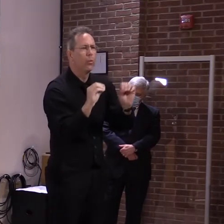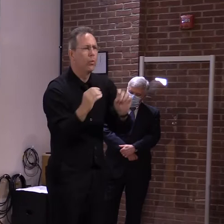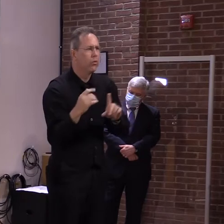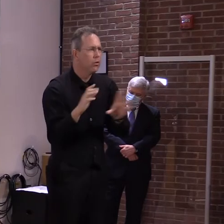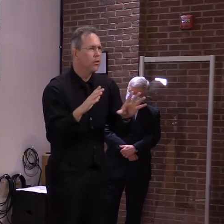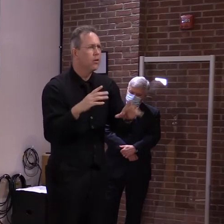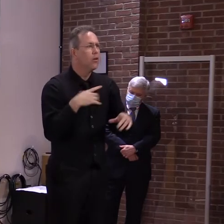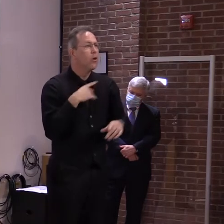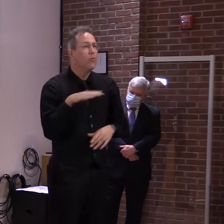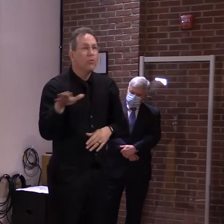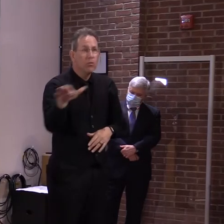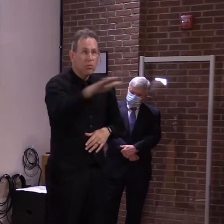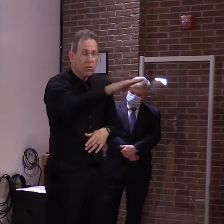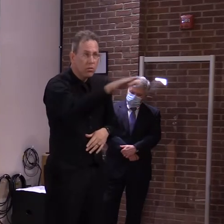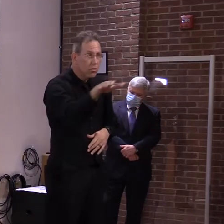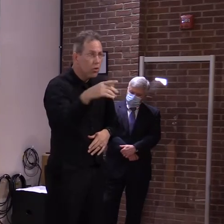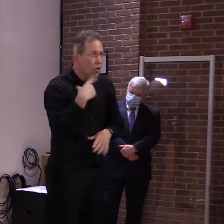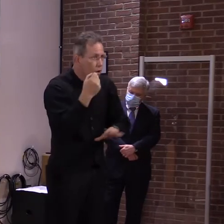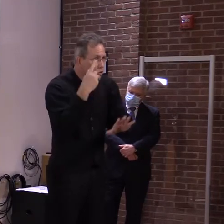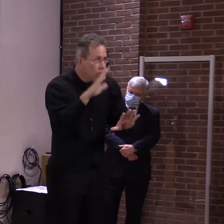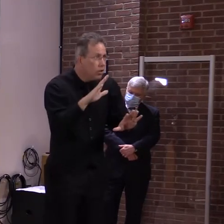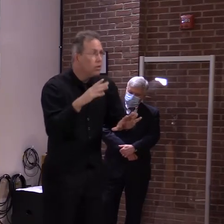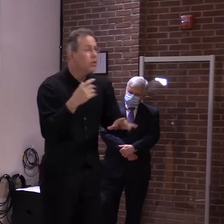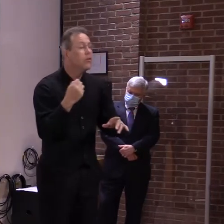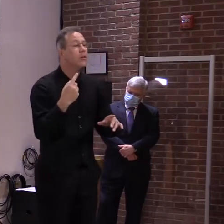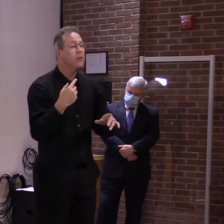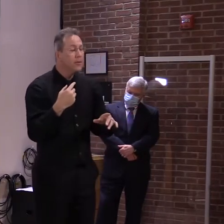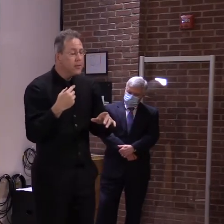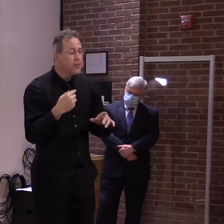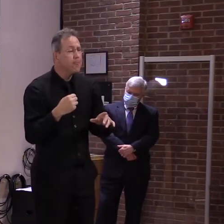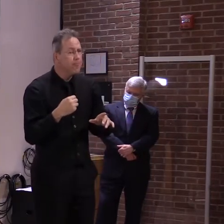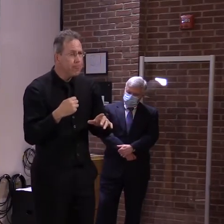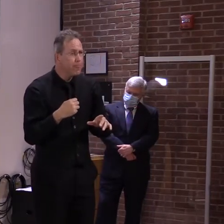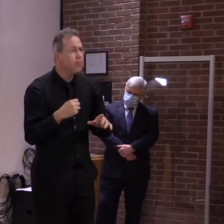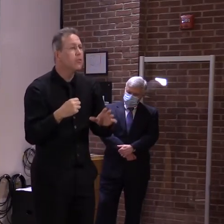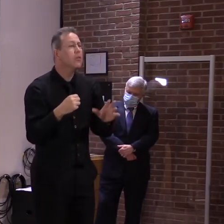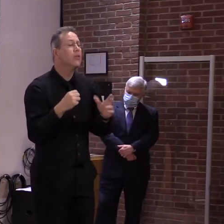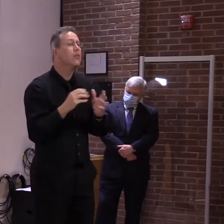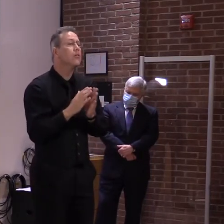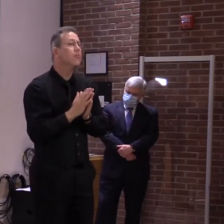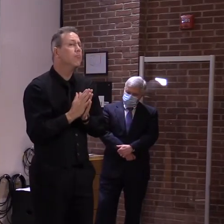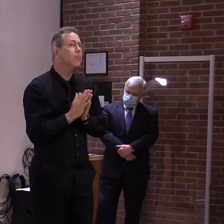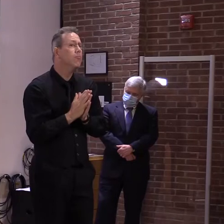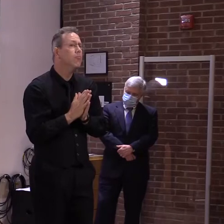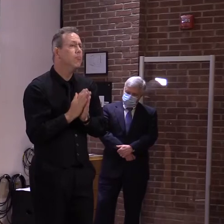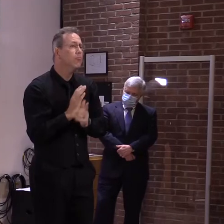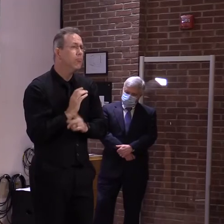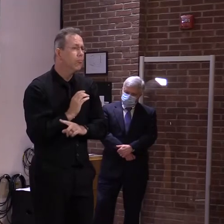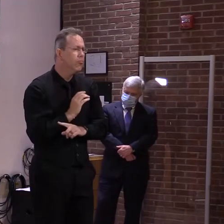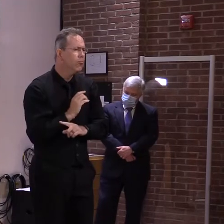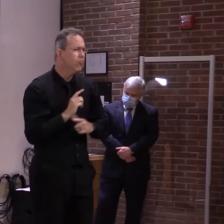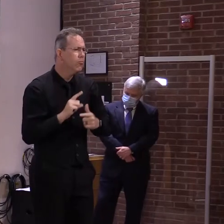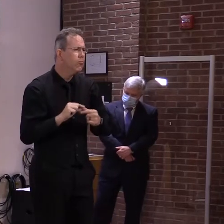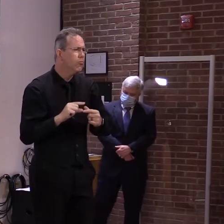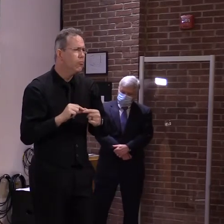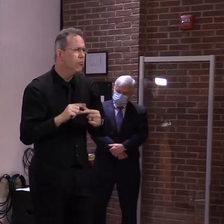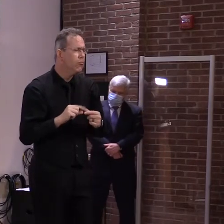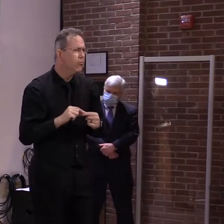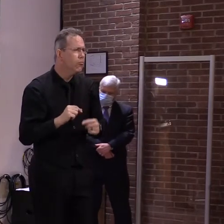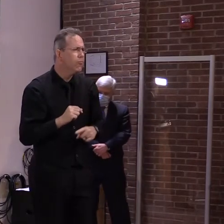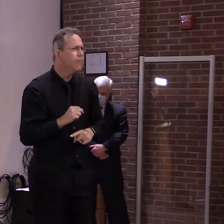were part of where they wanted to go, those trying to commit this